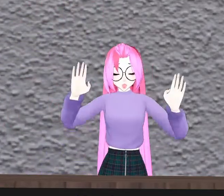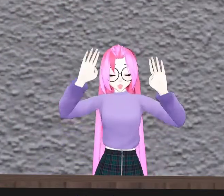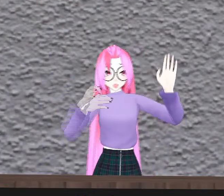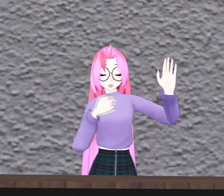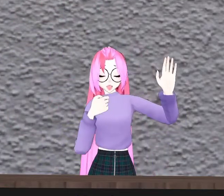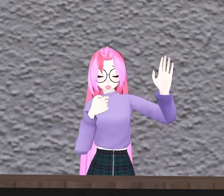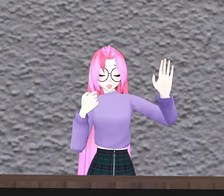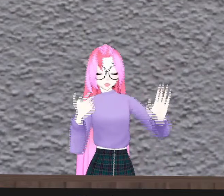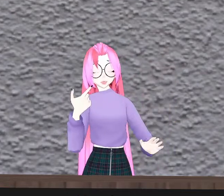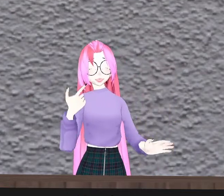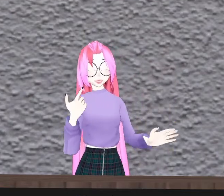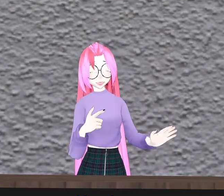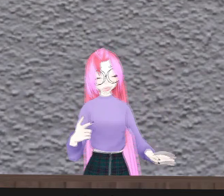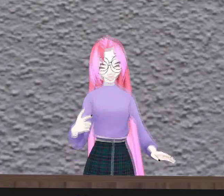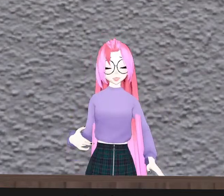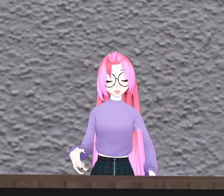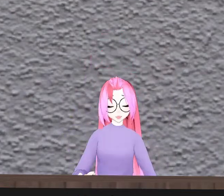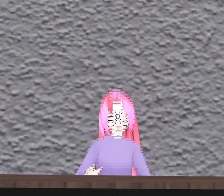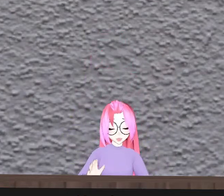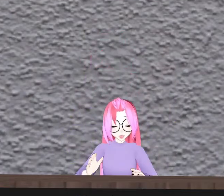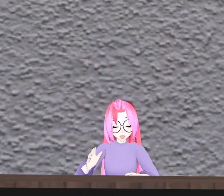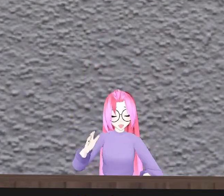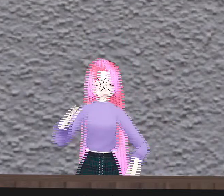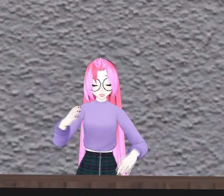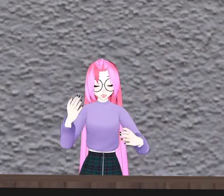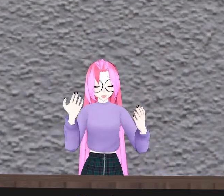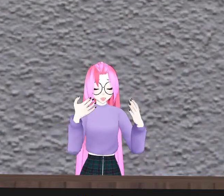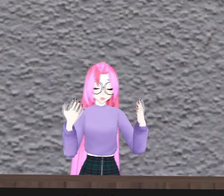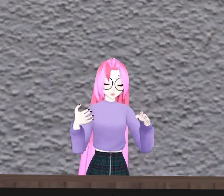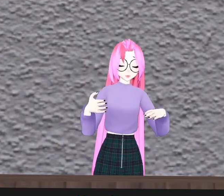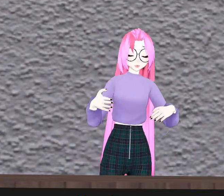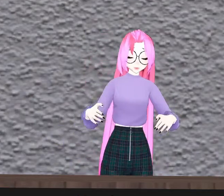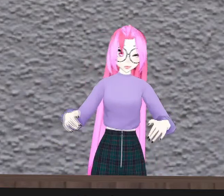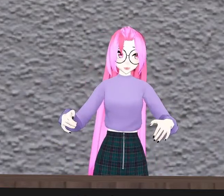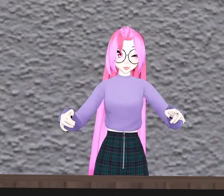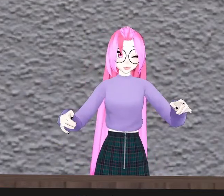Hello. Sorry. You have a question? What's up?